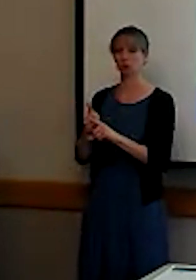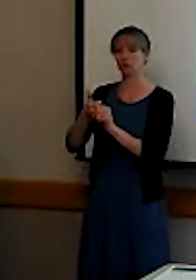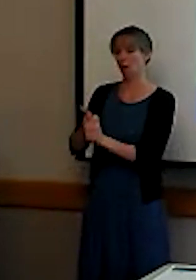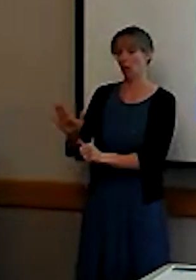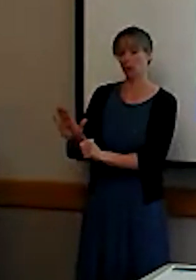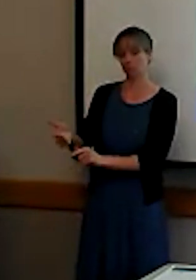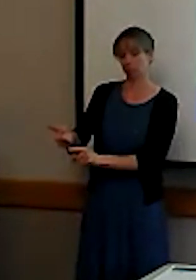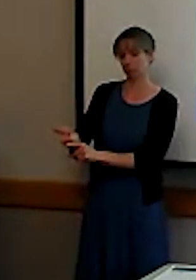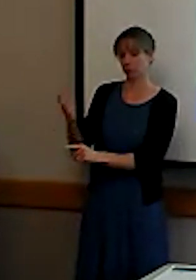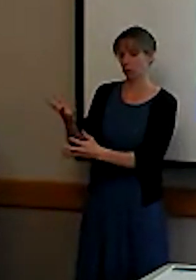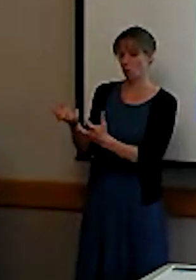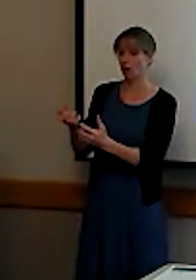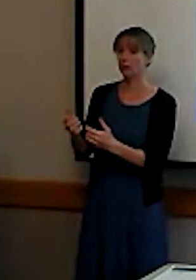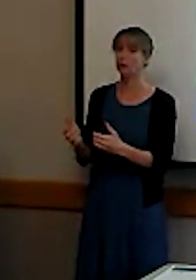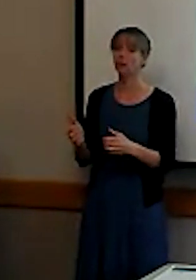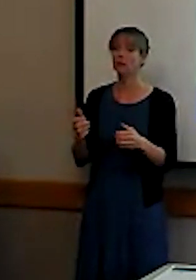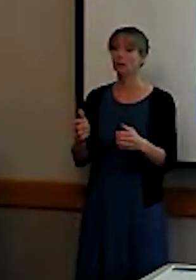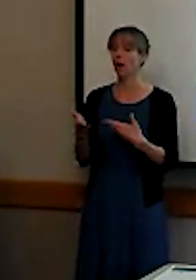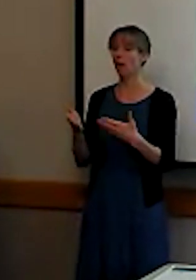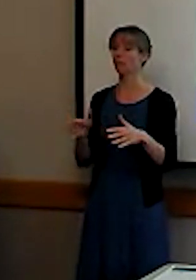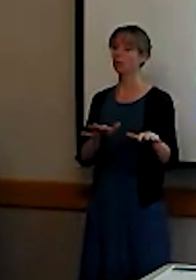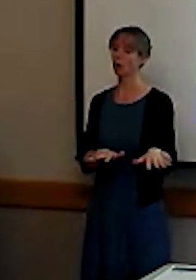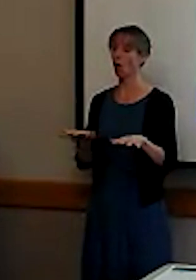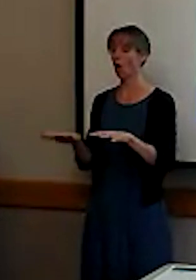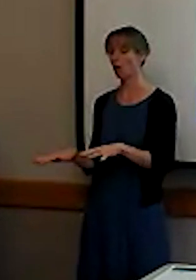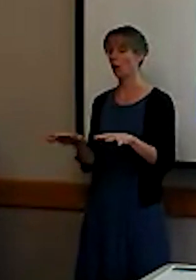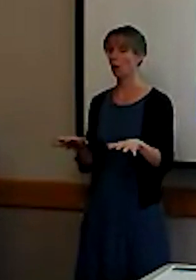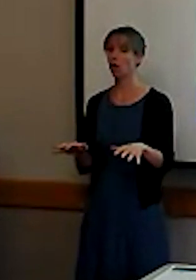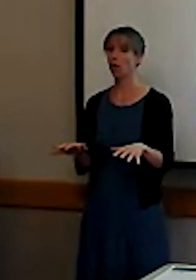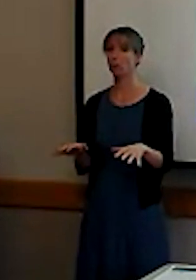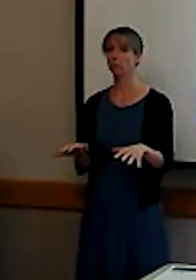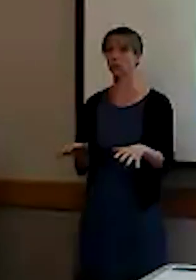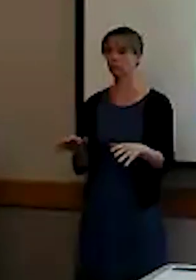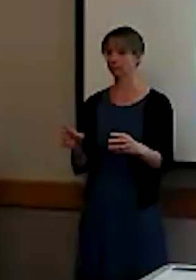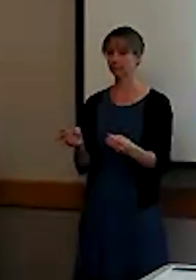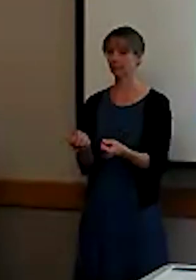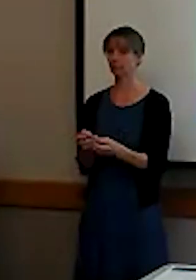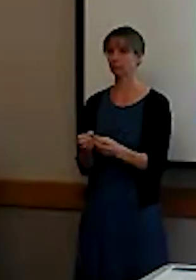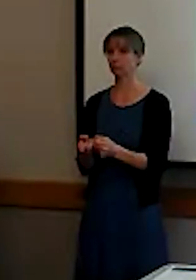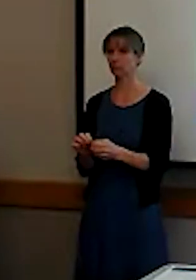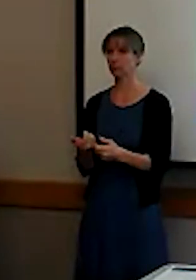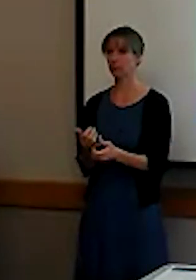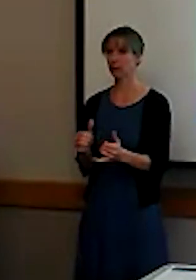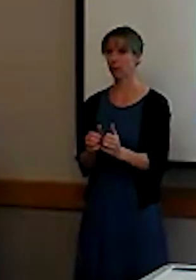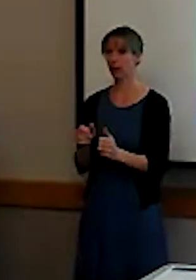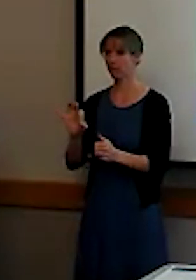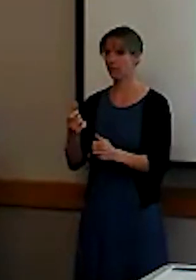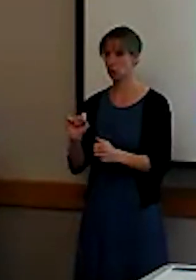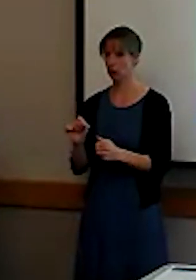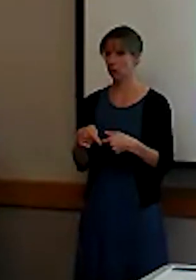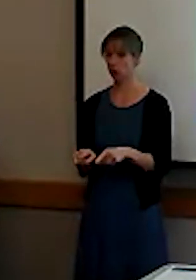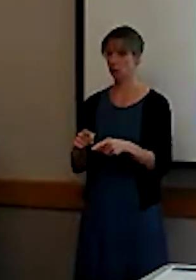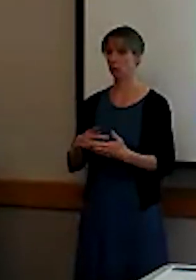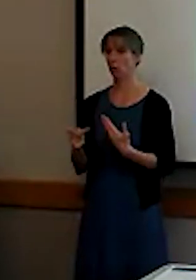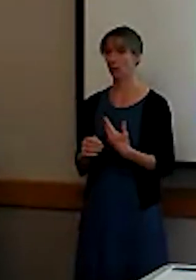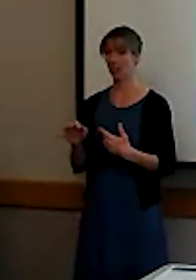pace. Providing a calming, sensory or fidgety items during the program. So I did have some other